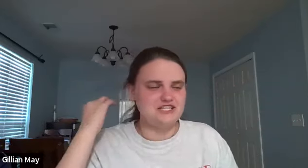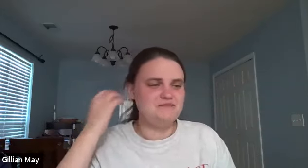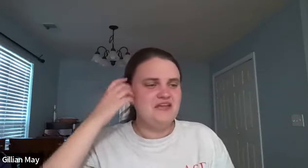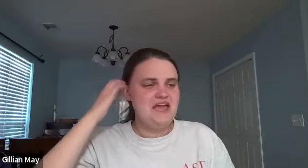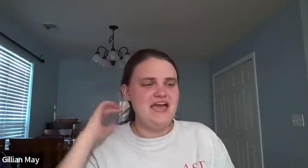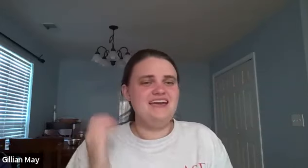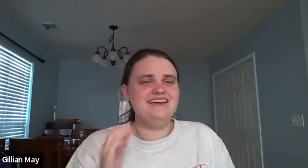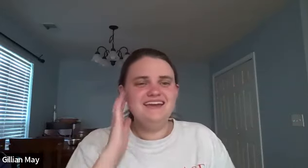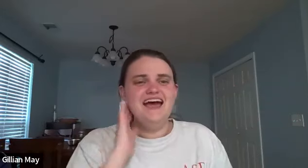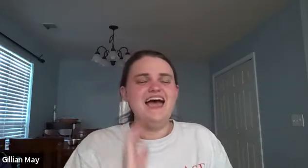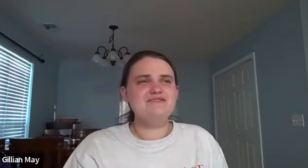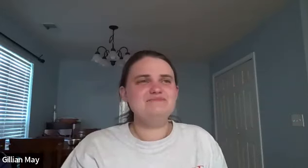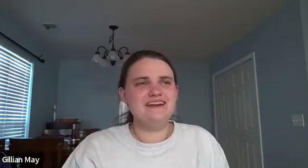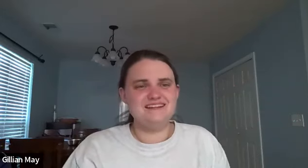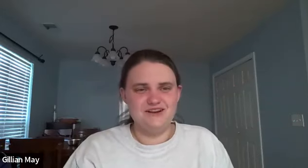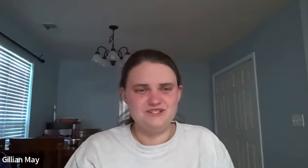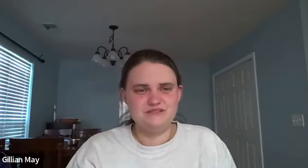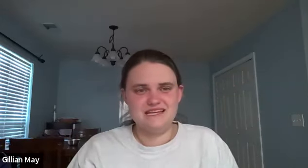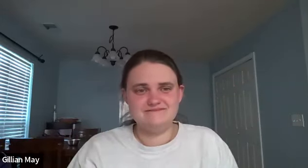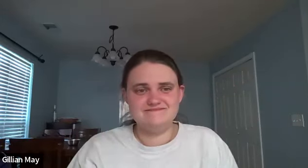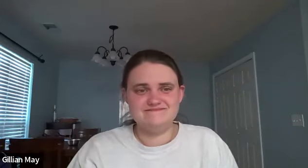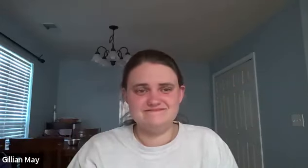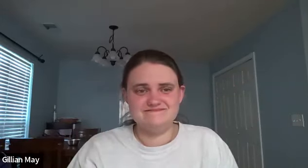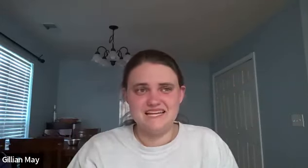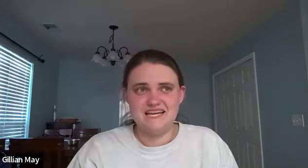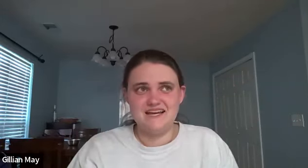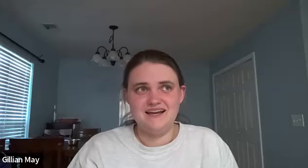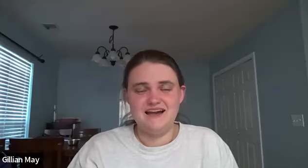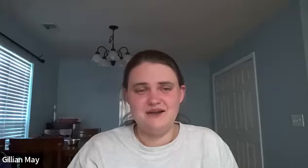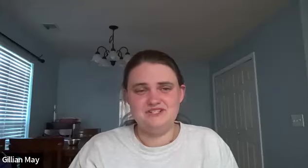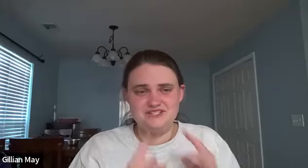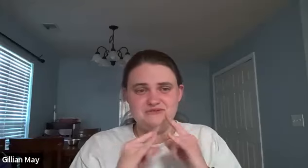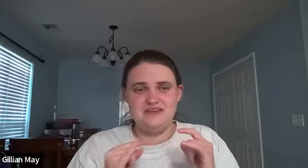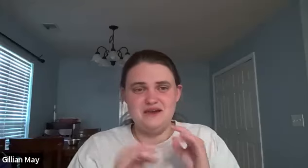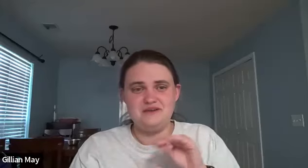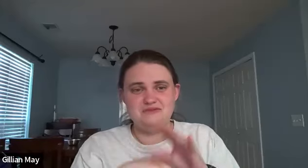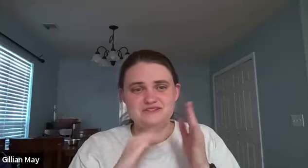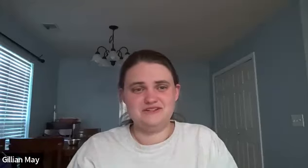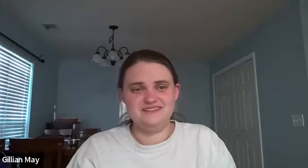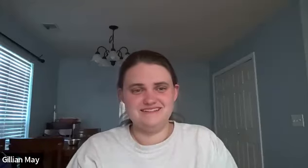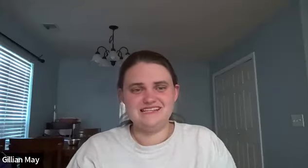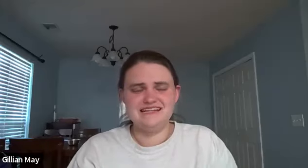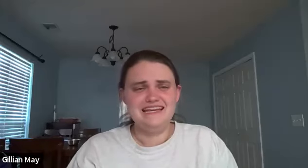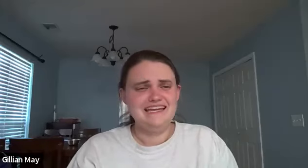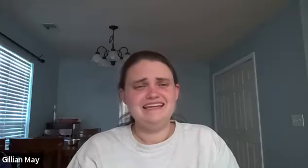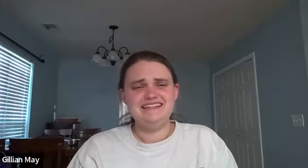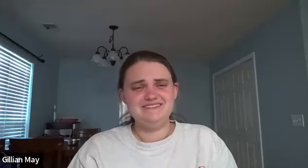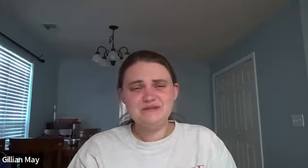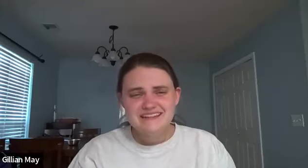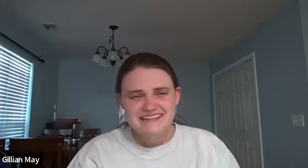it. And everybody I talked to was like, I would just do camp counselor. And I was like, really?